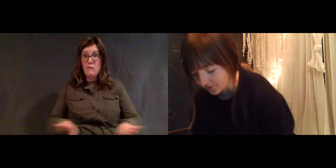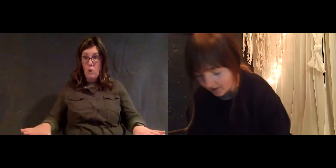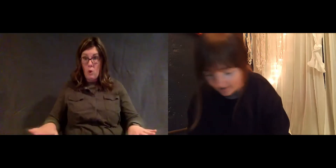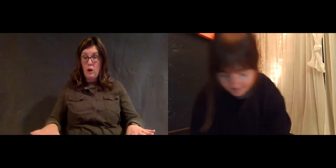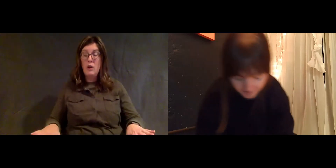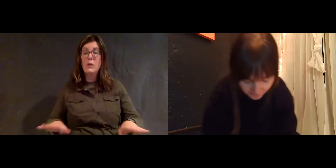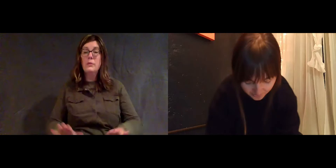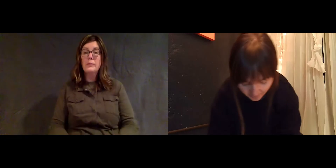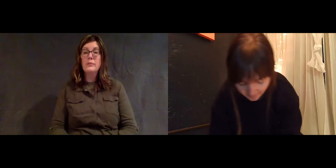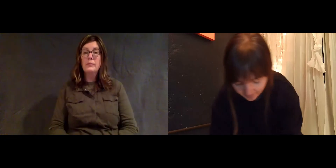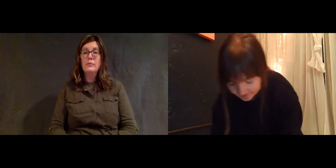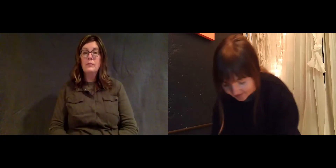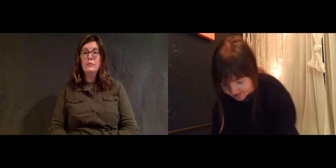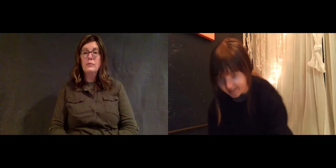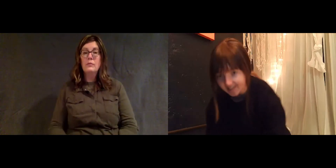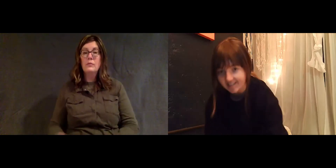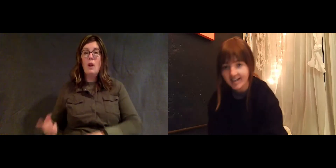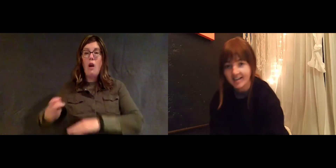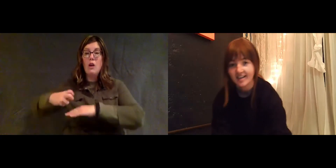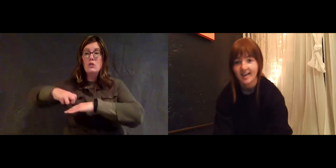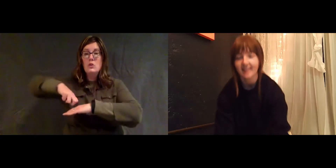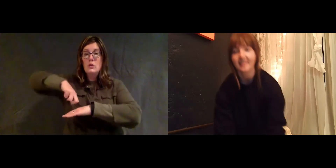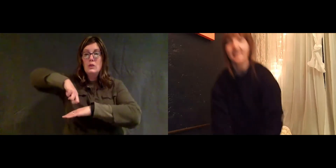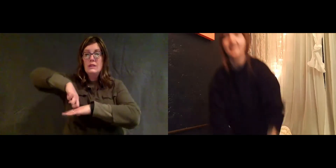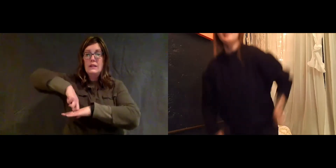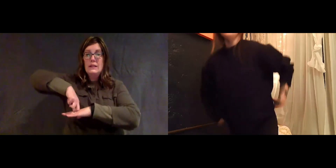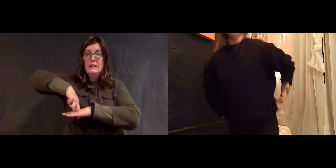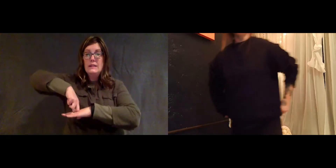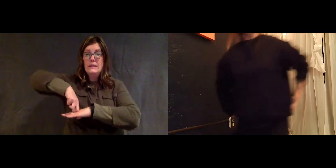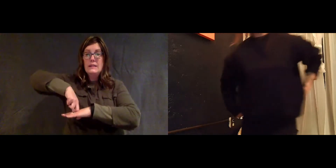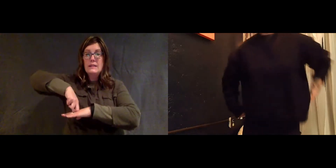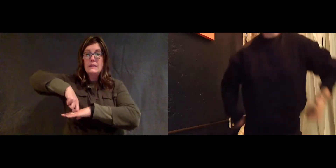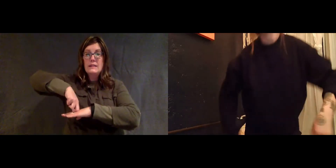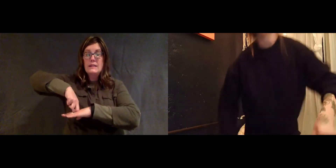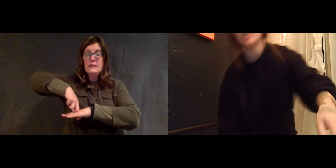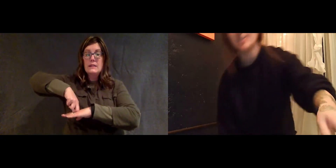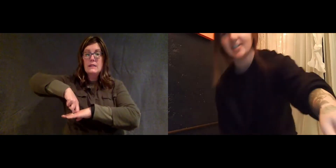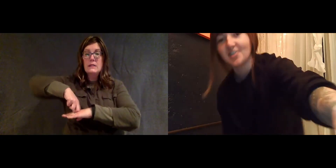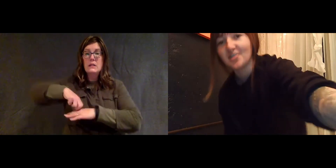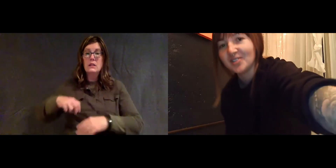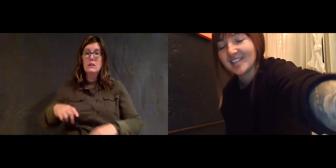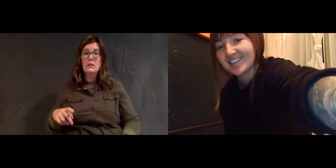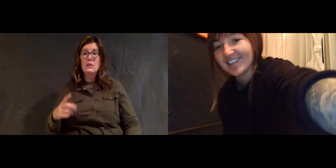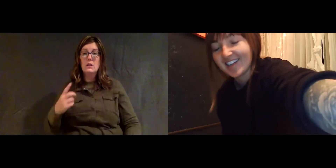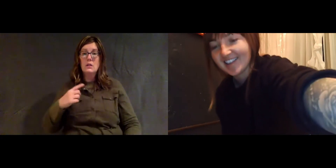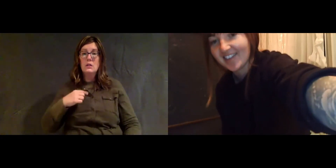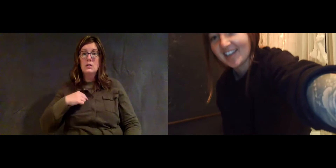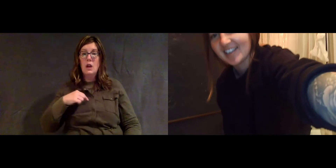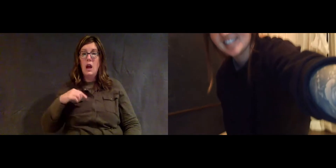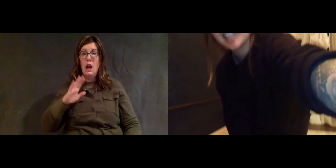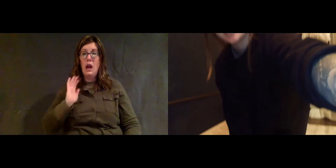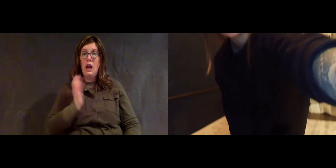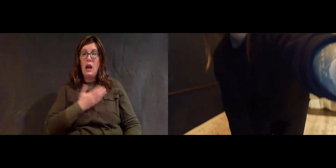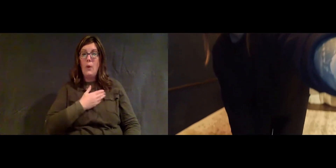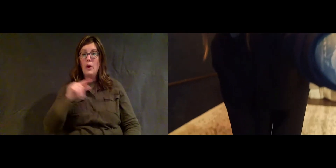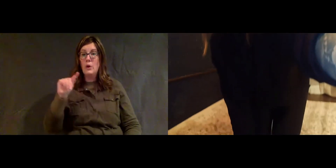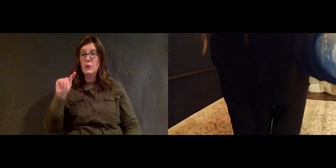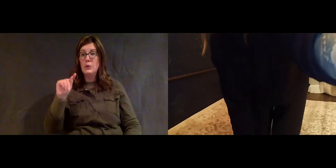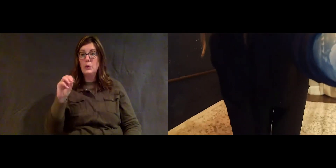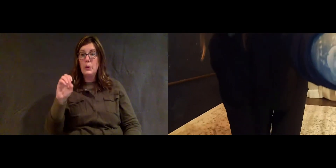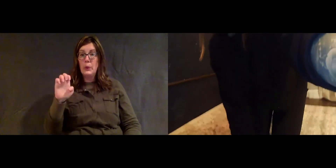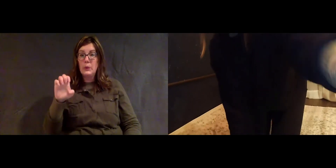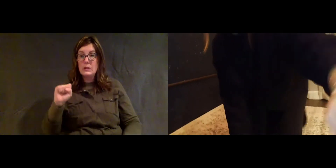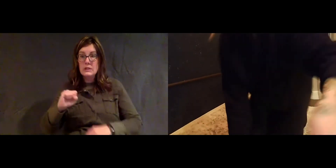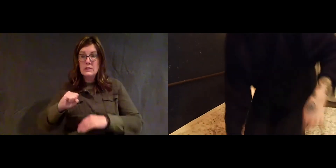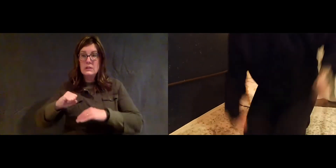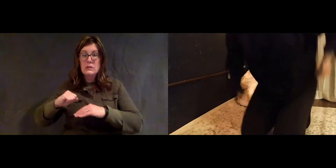over onto our knees, and then we're going to curl our toes underneath of us. So this